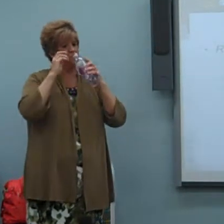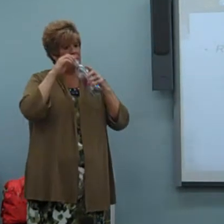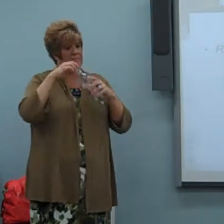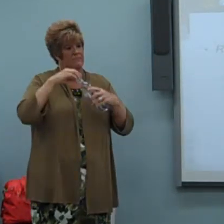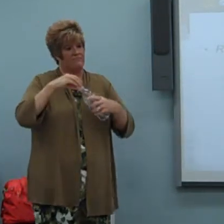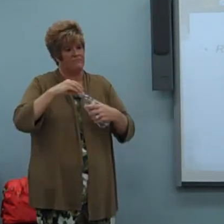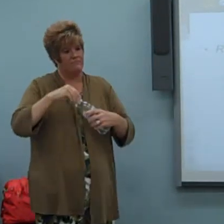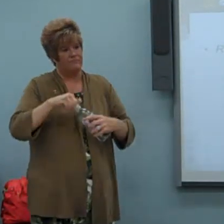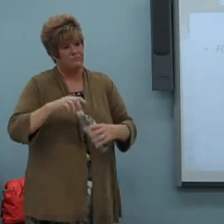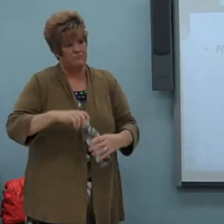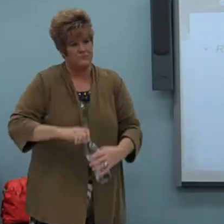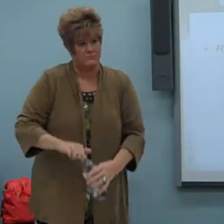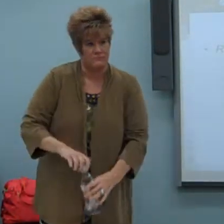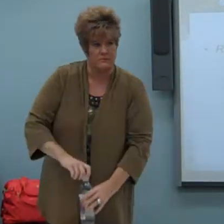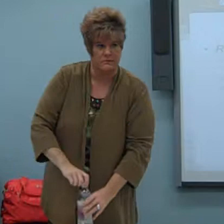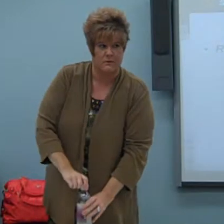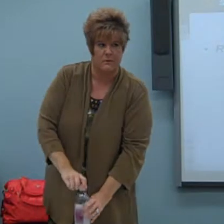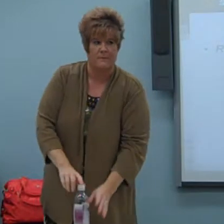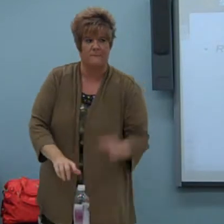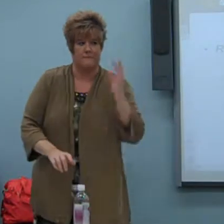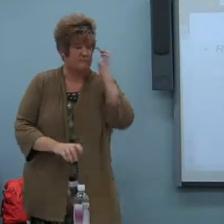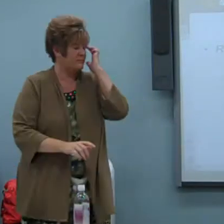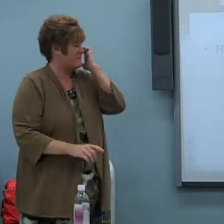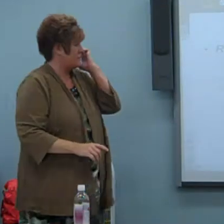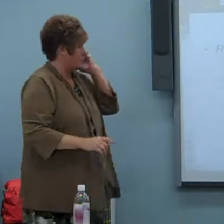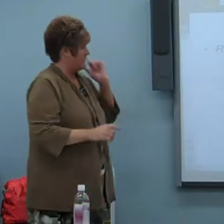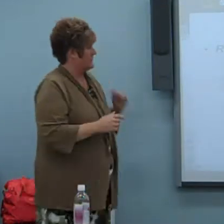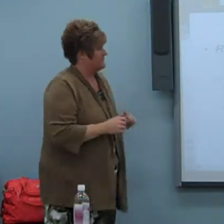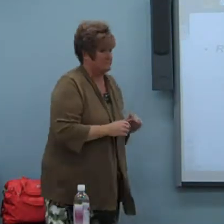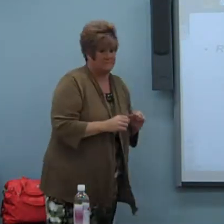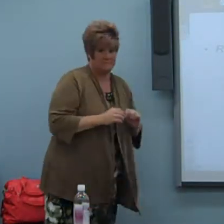So each company is paid various wages per minute that they're on the phone call.